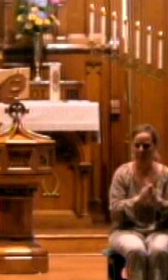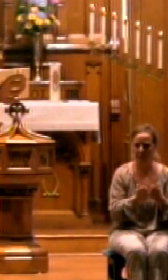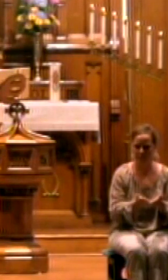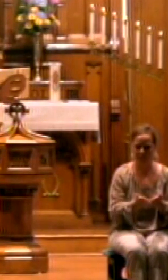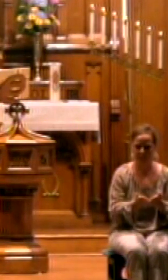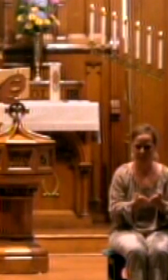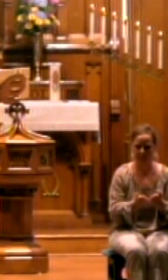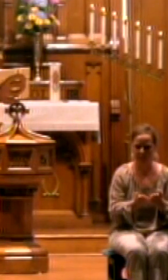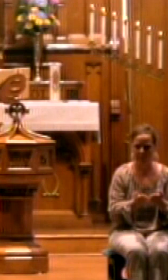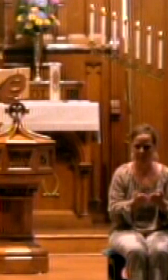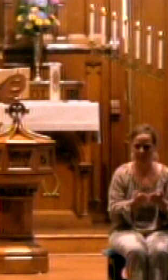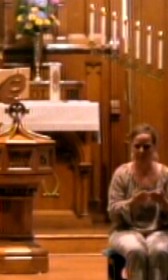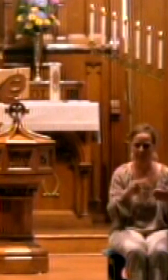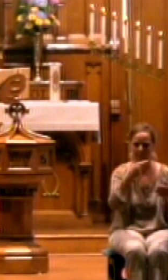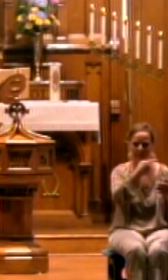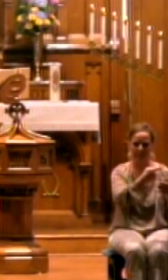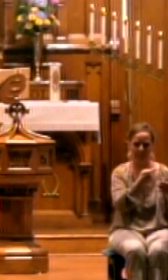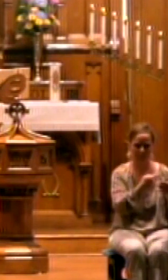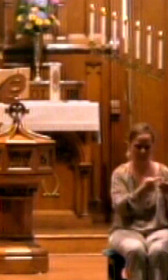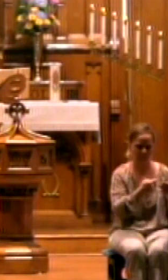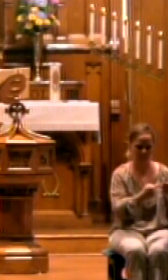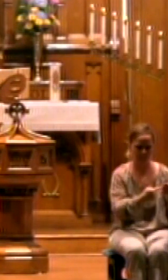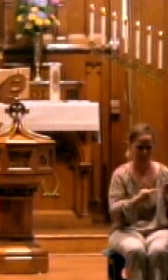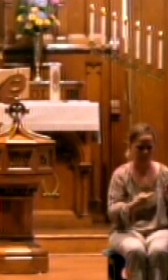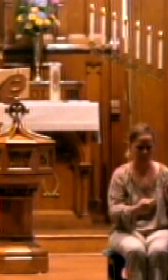that you turn over, and it's number 2.